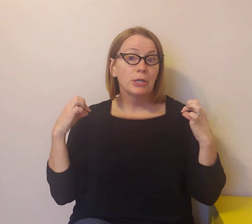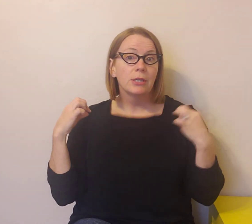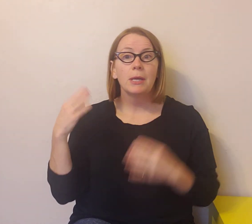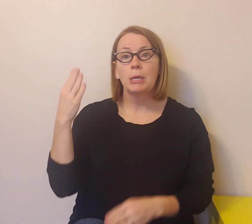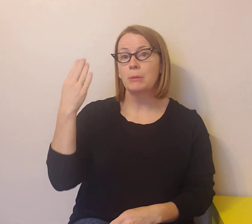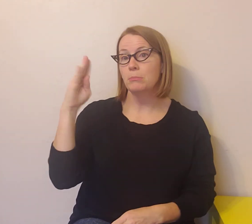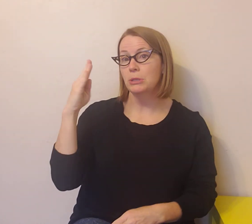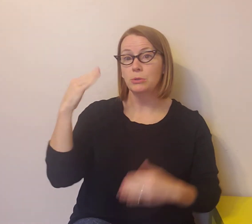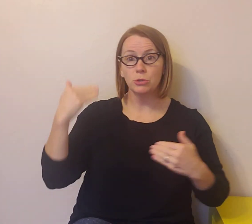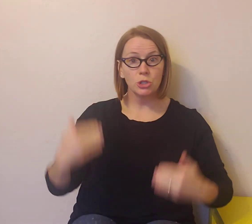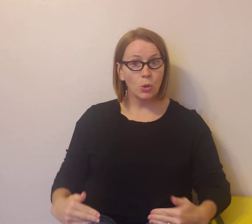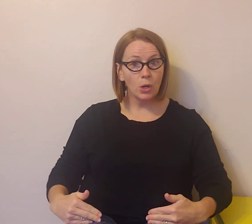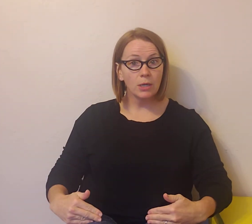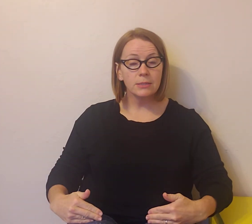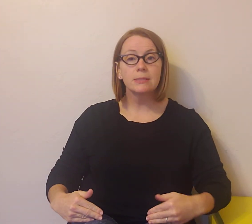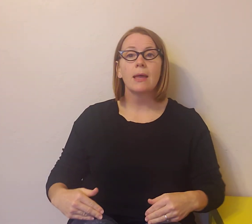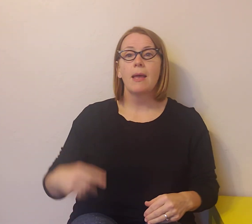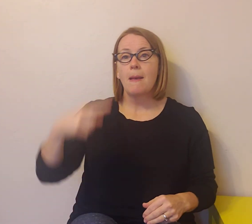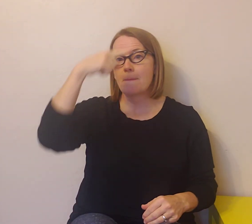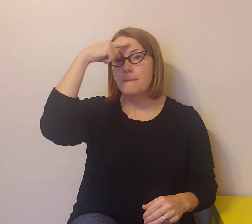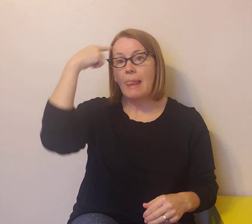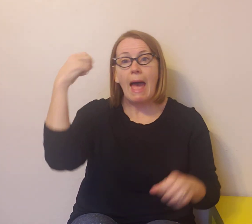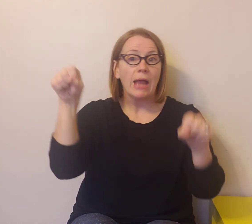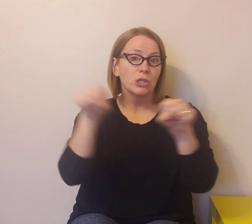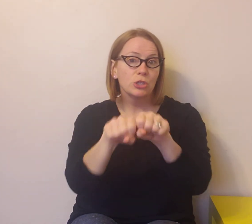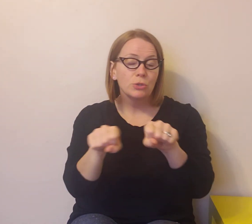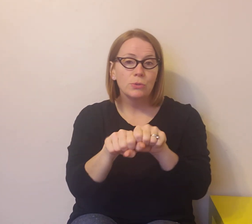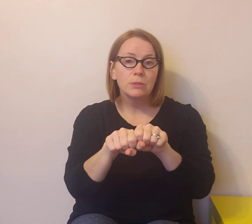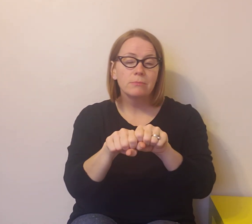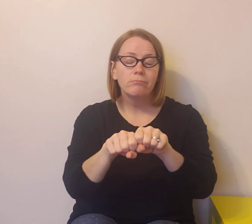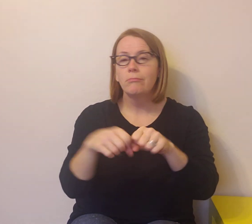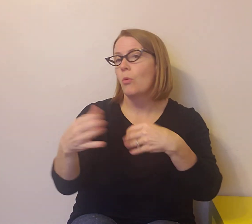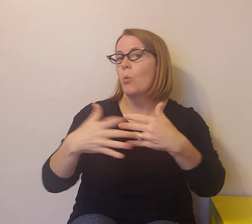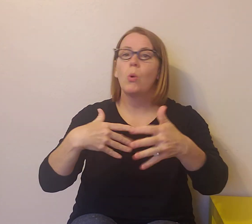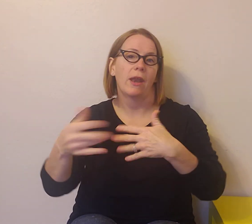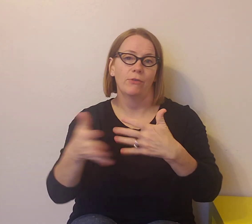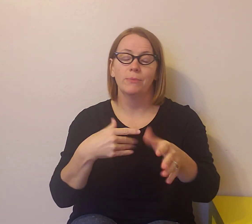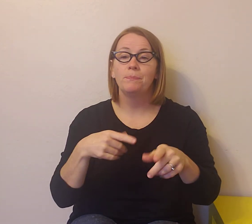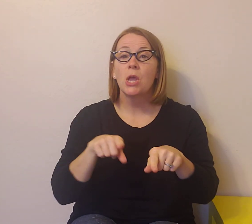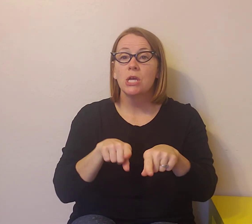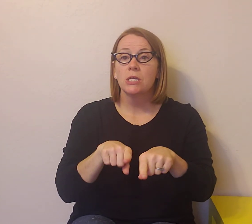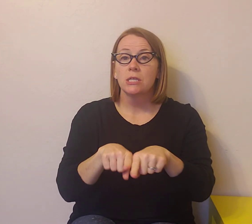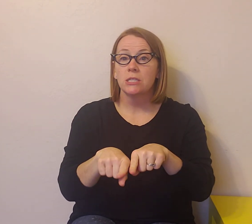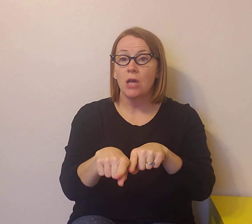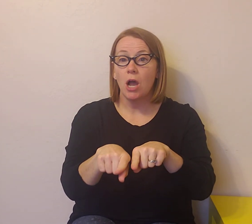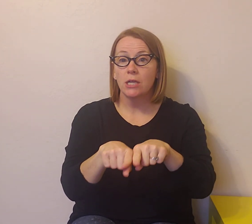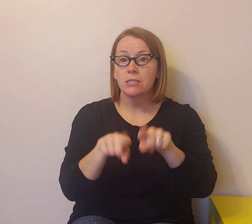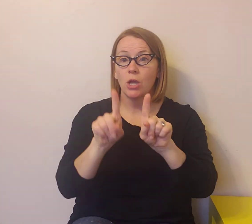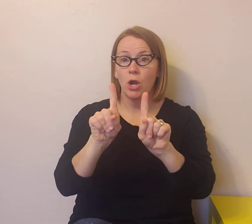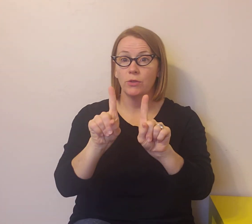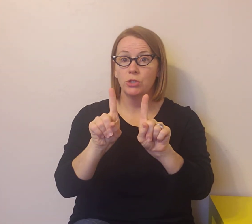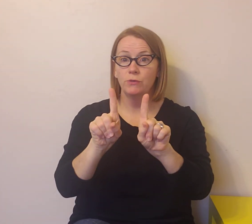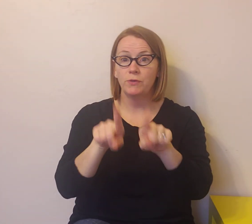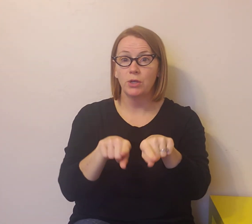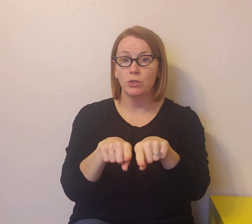blue shorts black shoes whatever socks are the two fingers